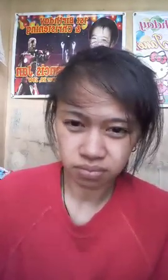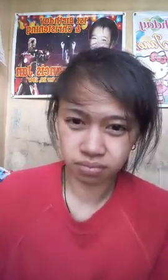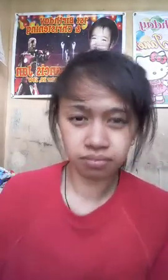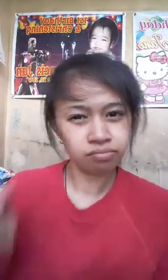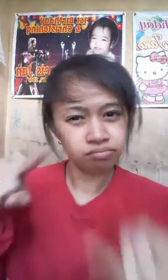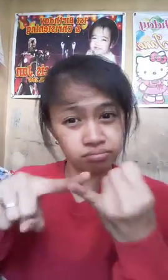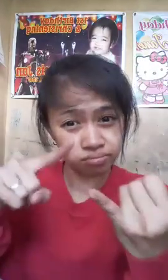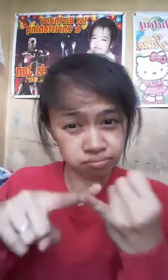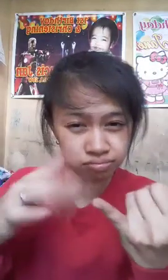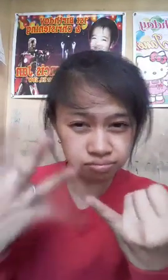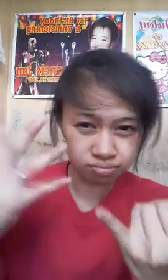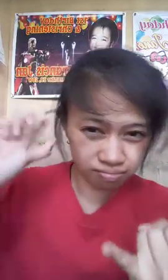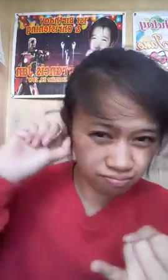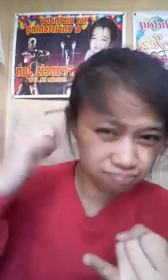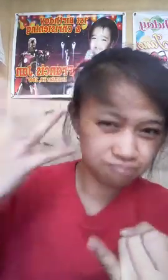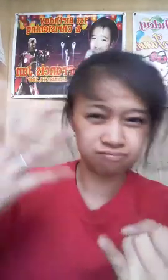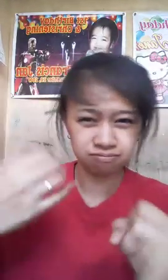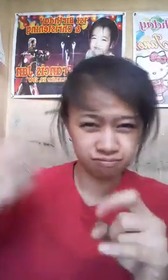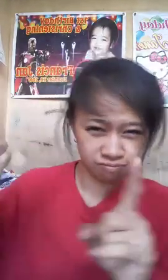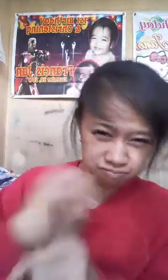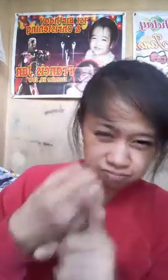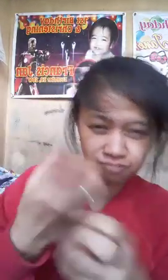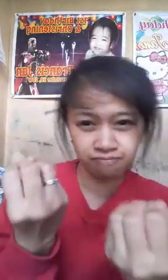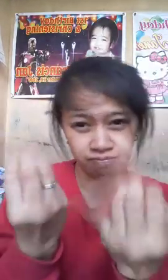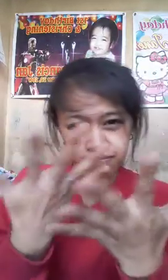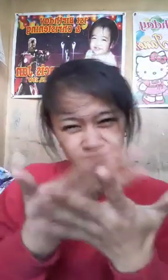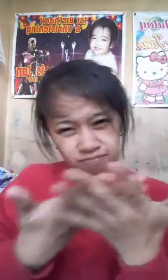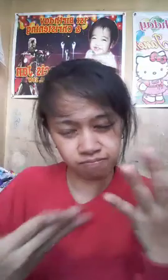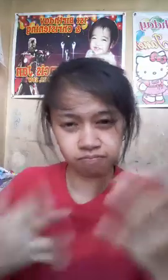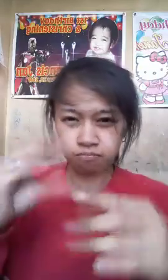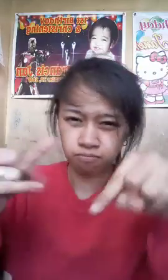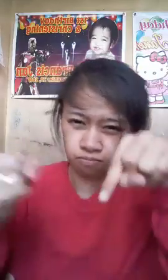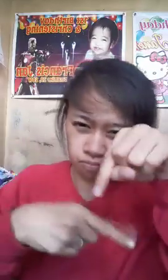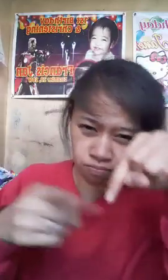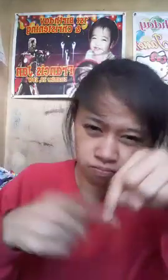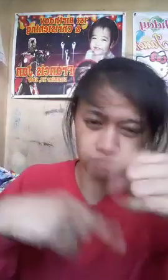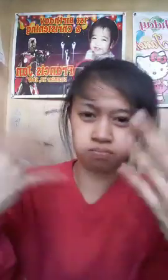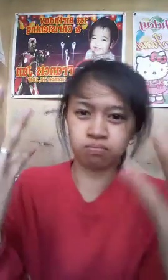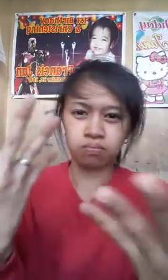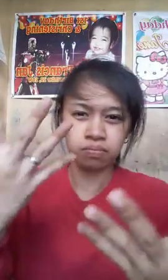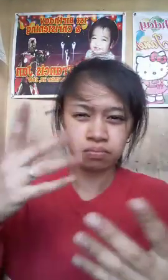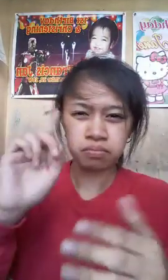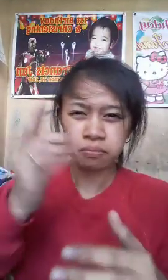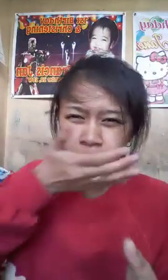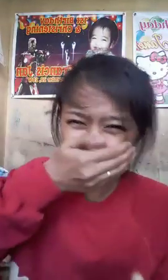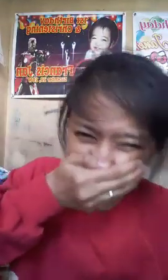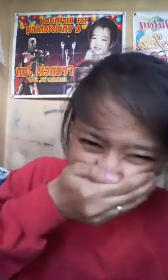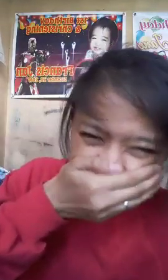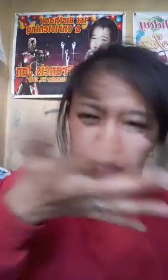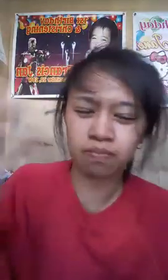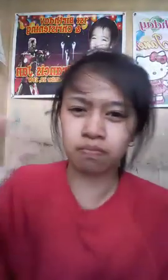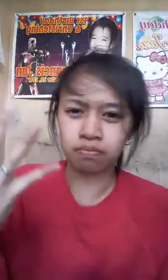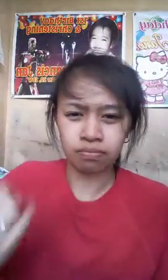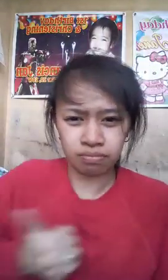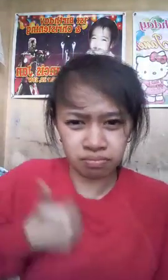an adjustable scrubber pole at meron ka pang 3-free scrubber pads. O diba? Wow. And that for the exclusive Shop